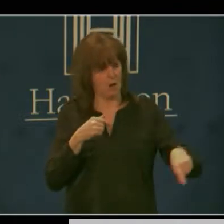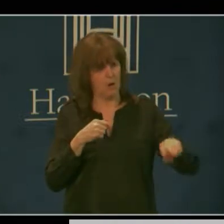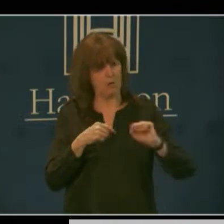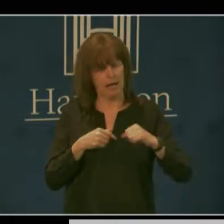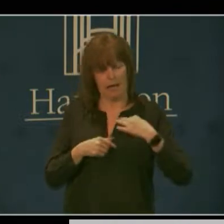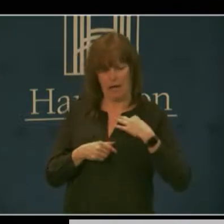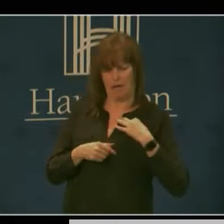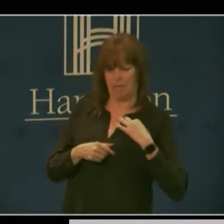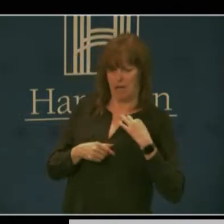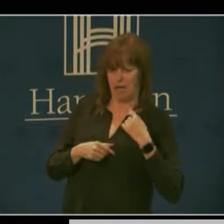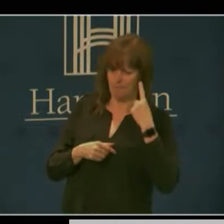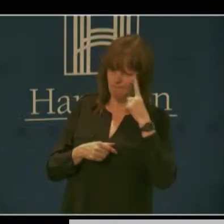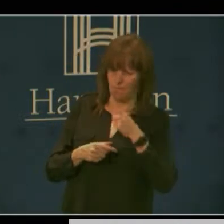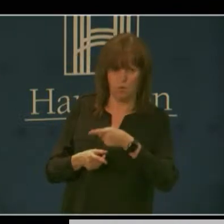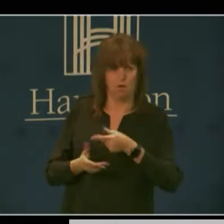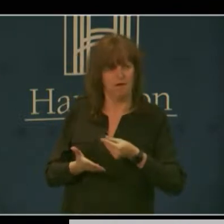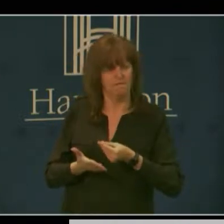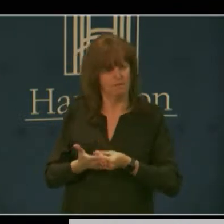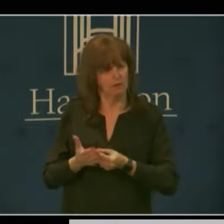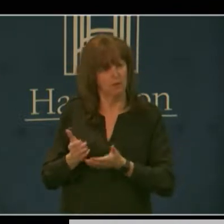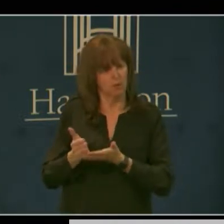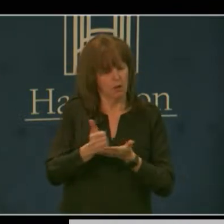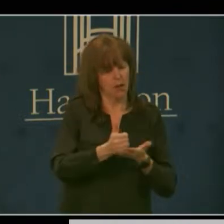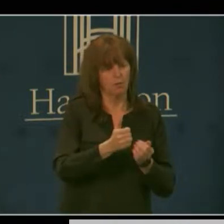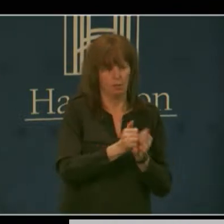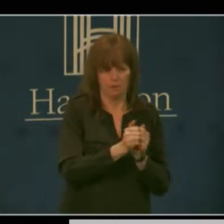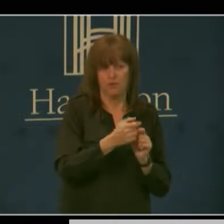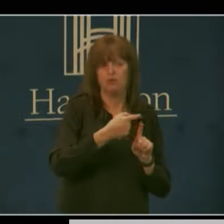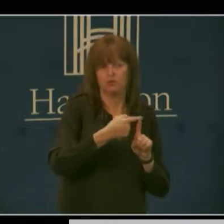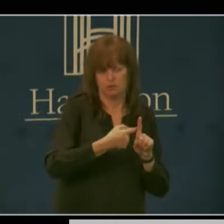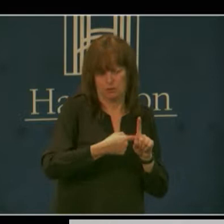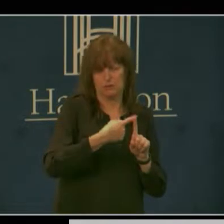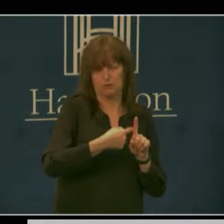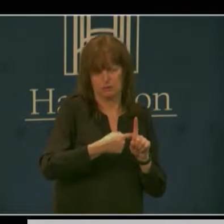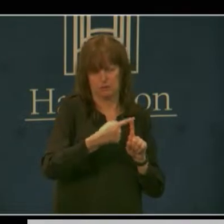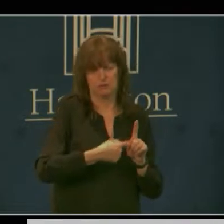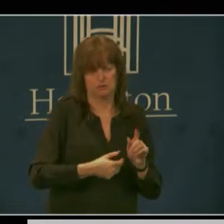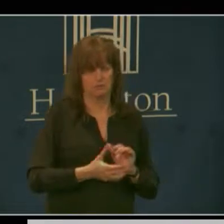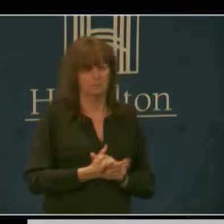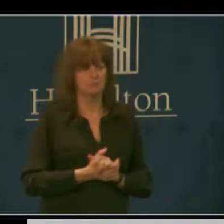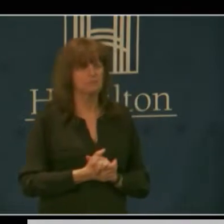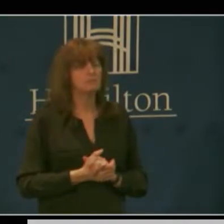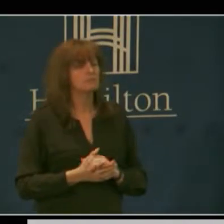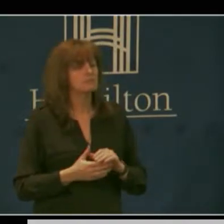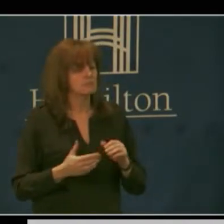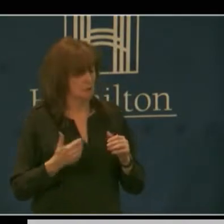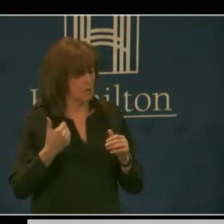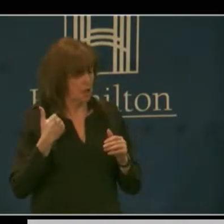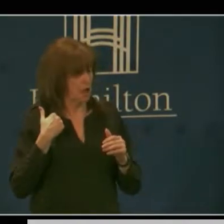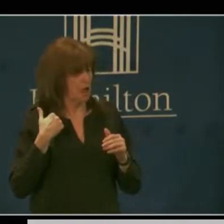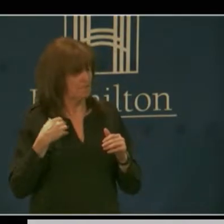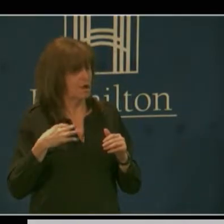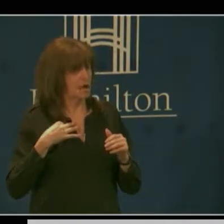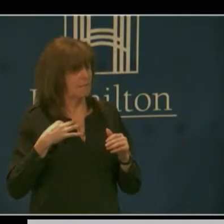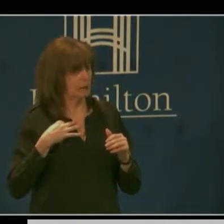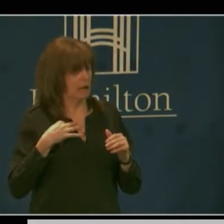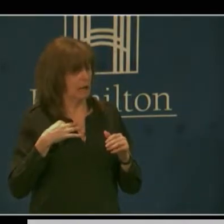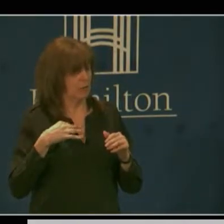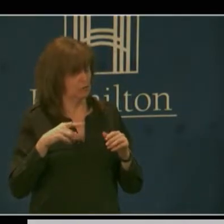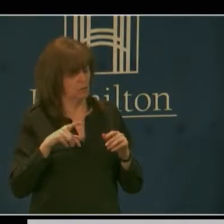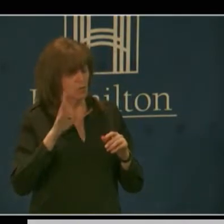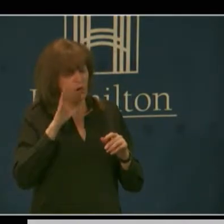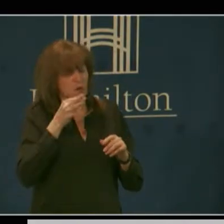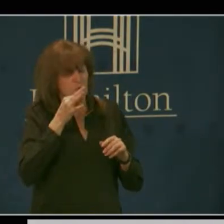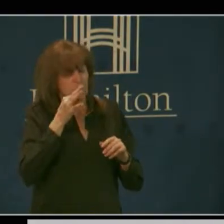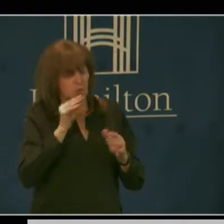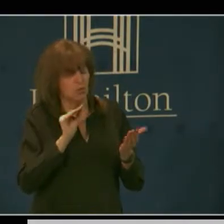access resources which can help them with these very things. And we'll have that up on the web soon. We're working on it